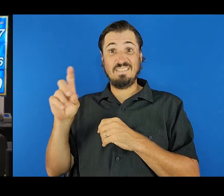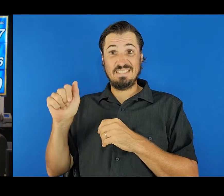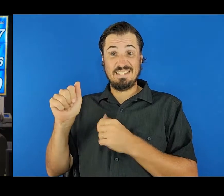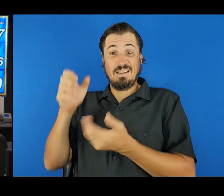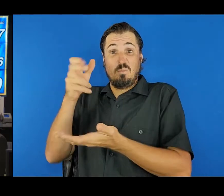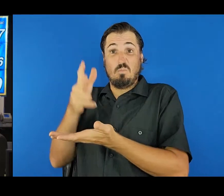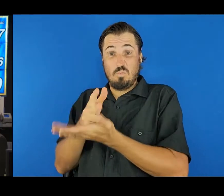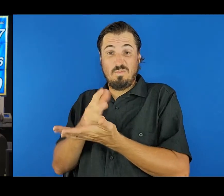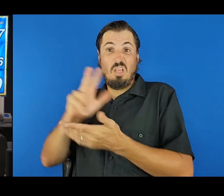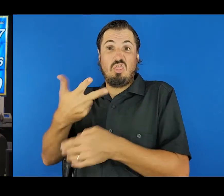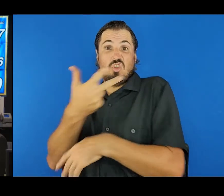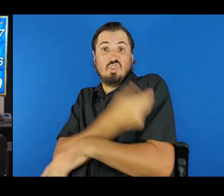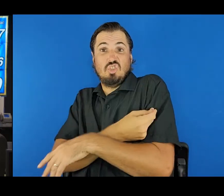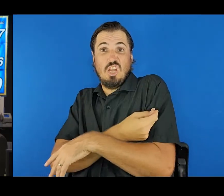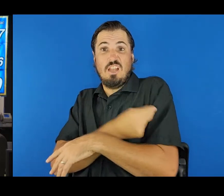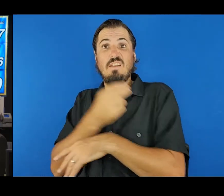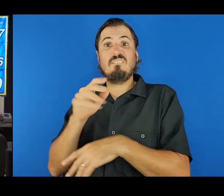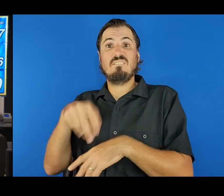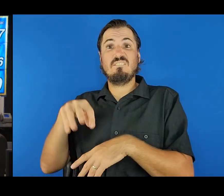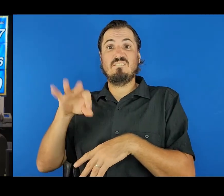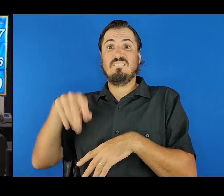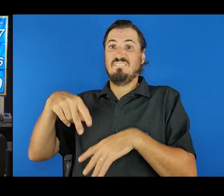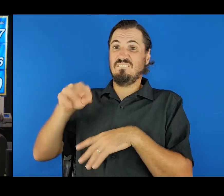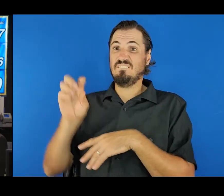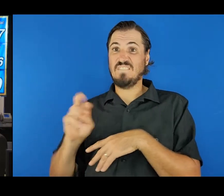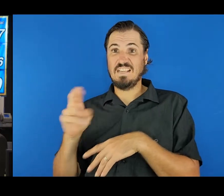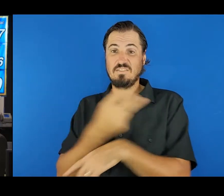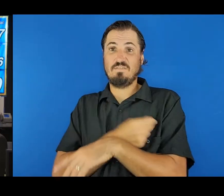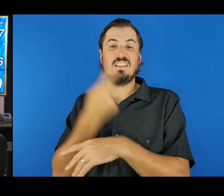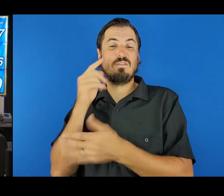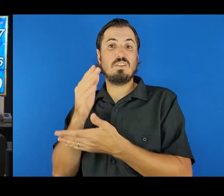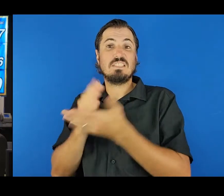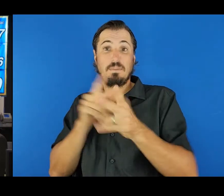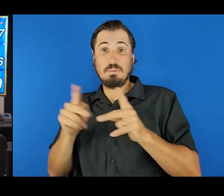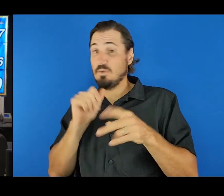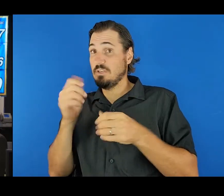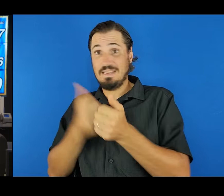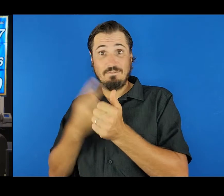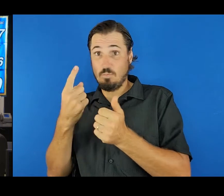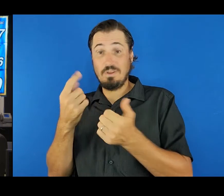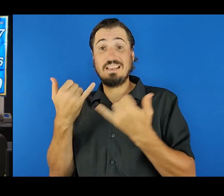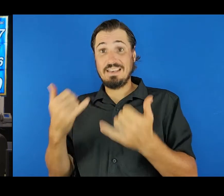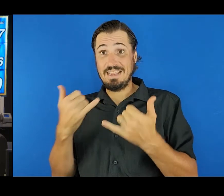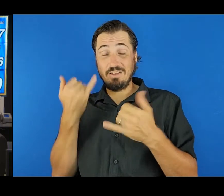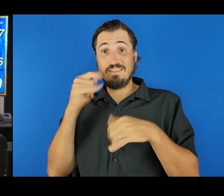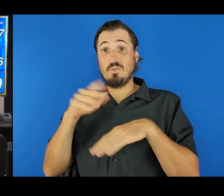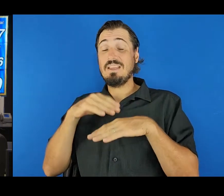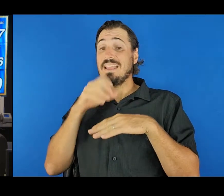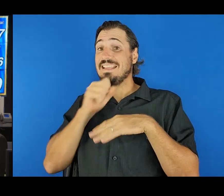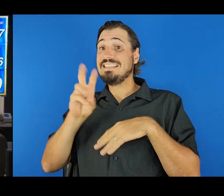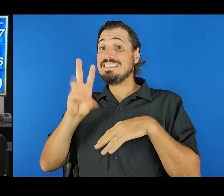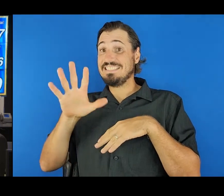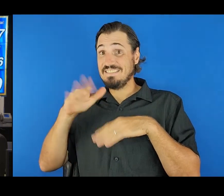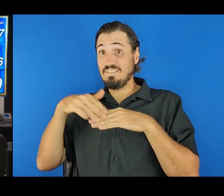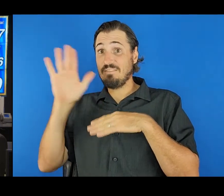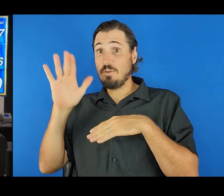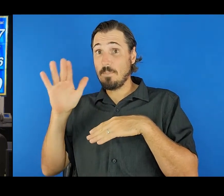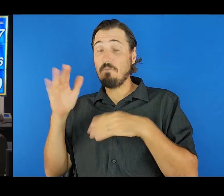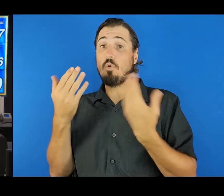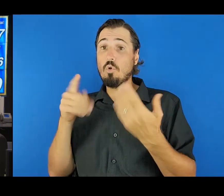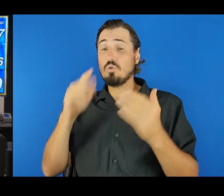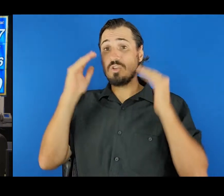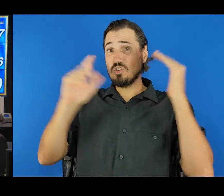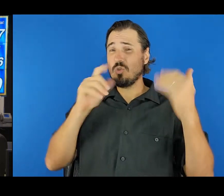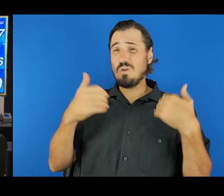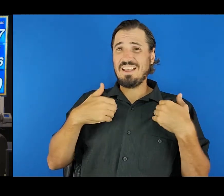doses of the Pfizer vaccine for certain individuals, but not everyone. Booster doses of the Pfizer vaccine are now available for those ages 65 and